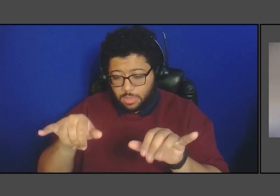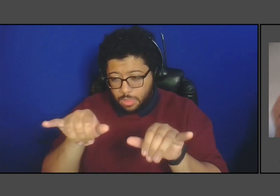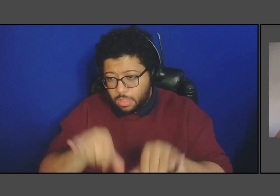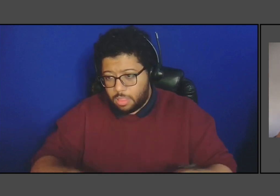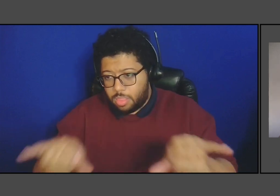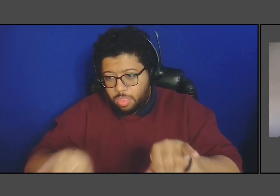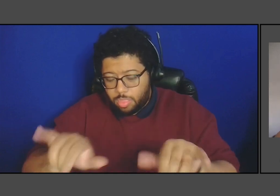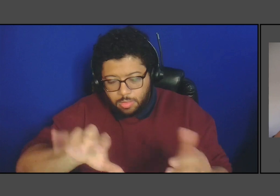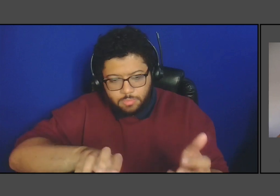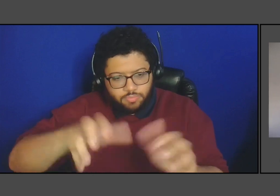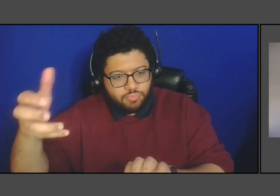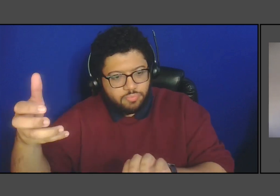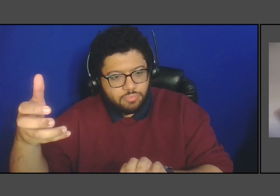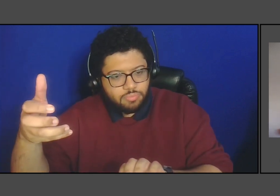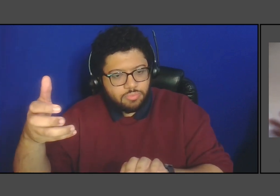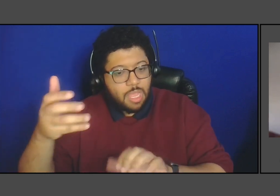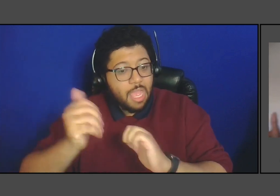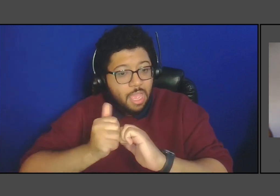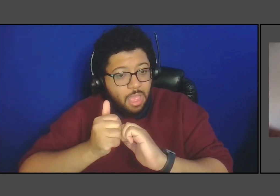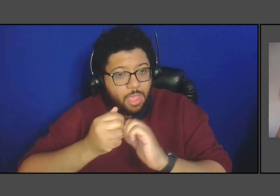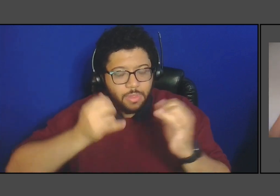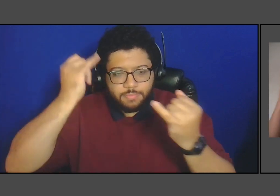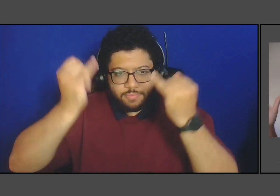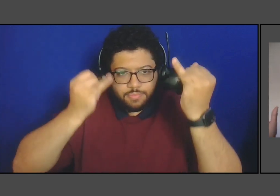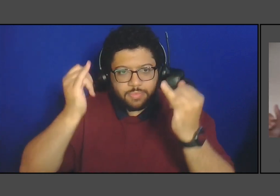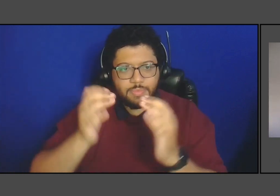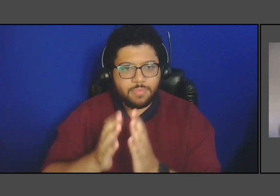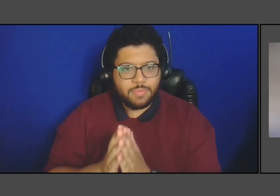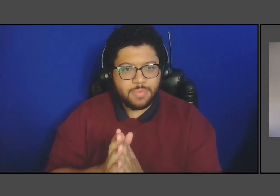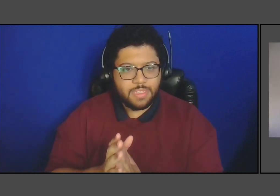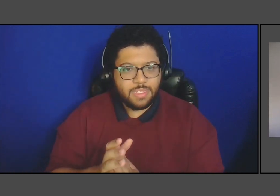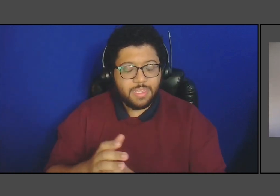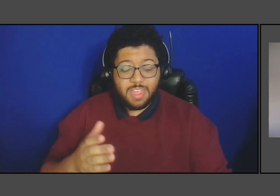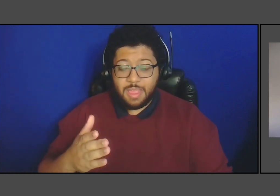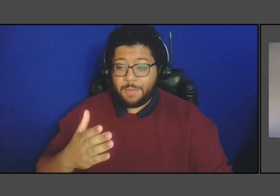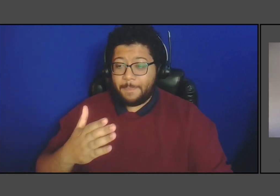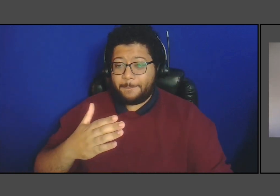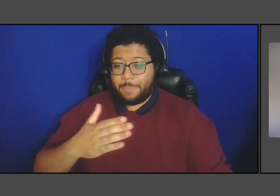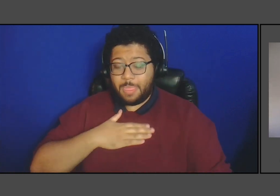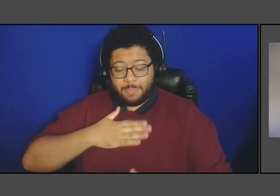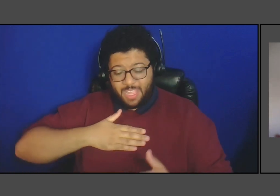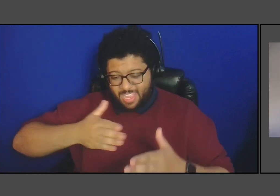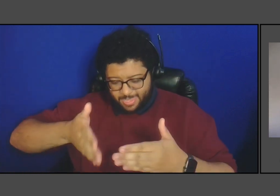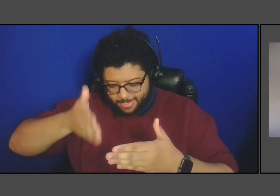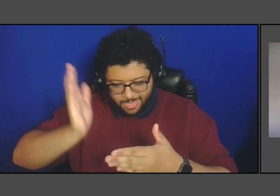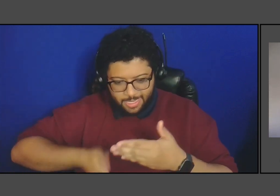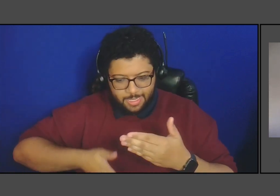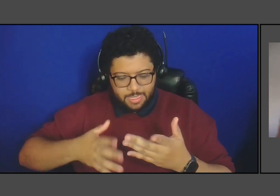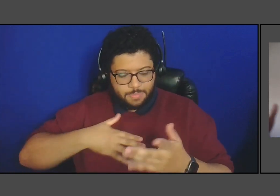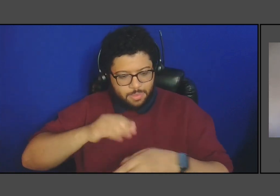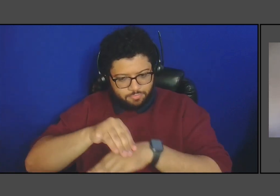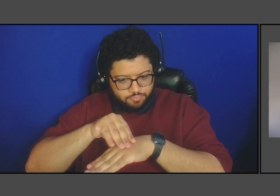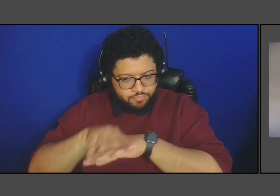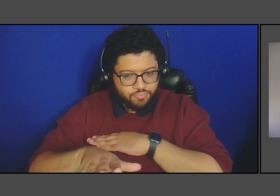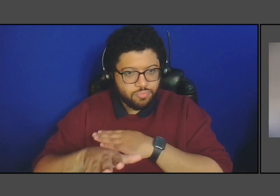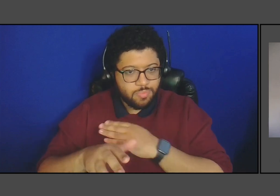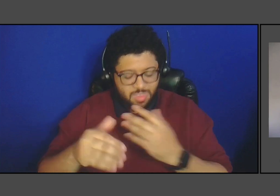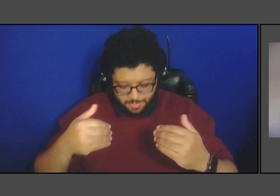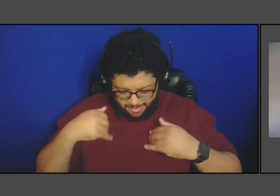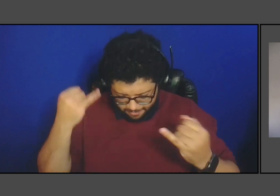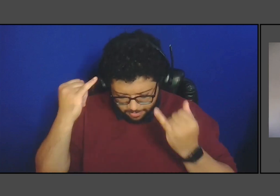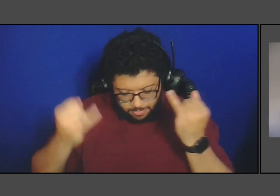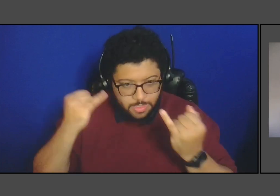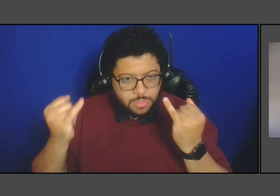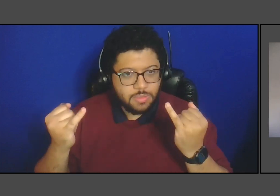I think that would just be like my call, or like my ending, is just like, think about, we have imagination, and now